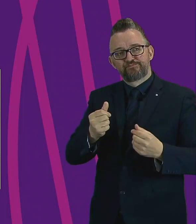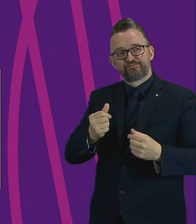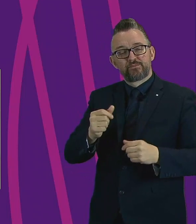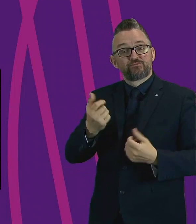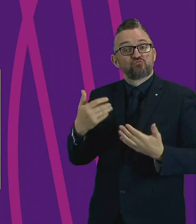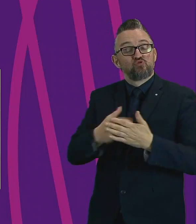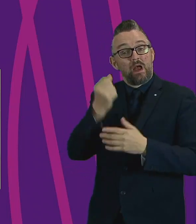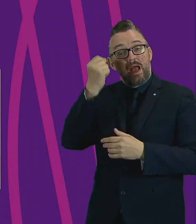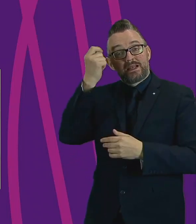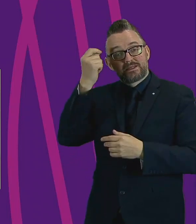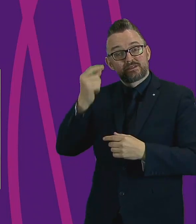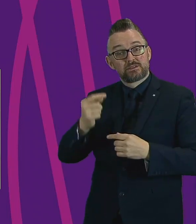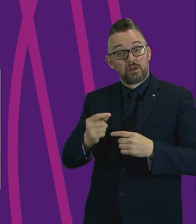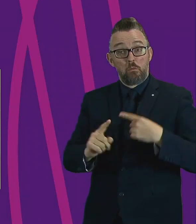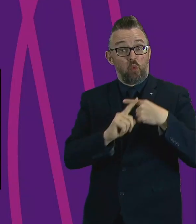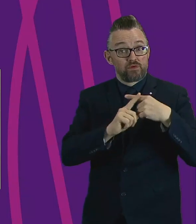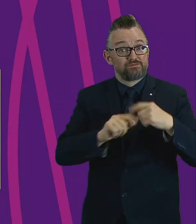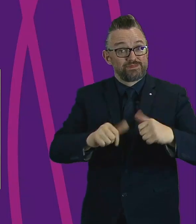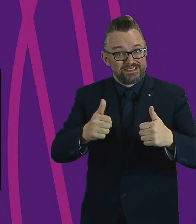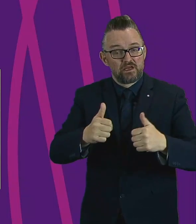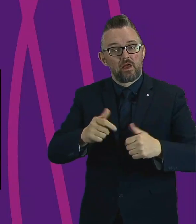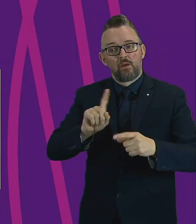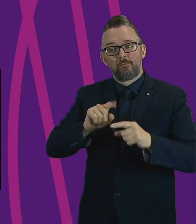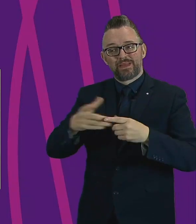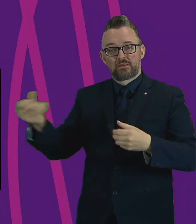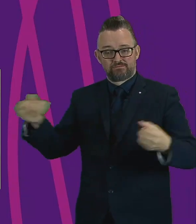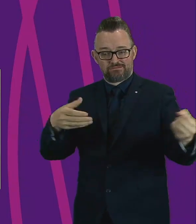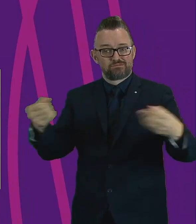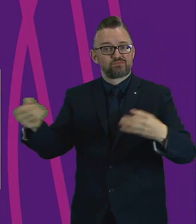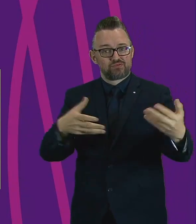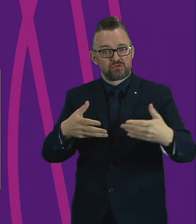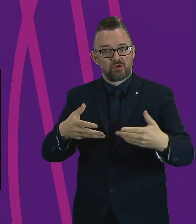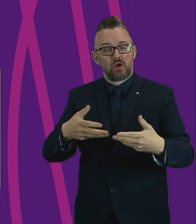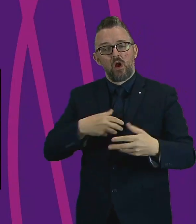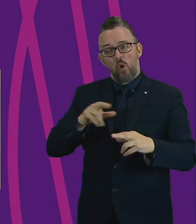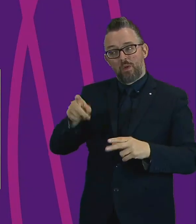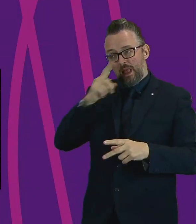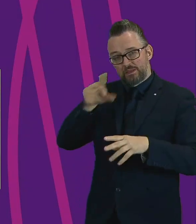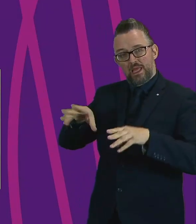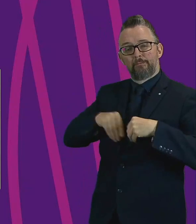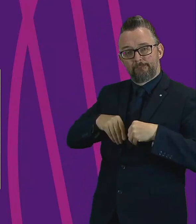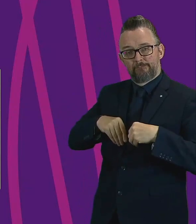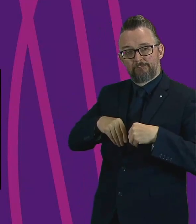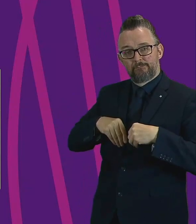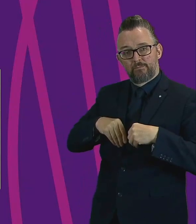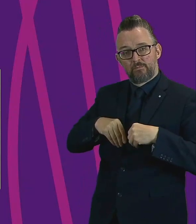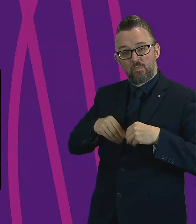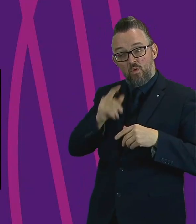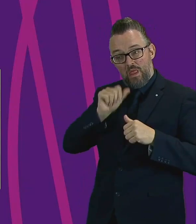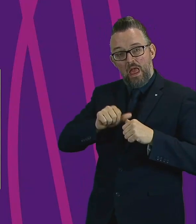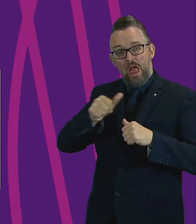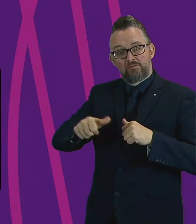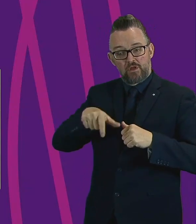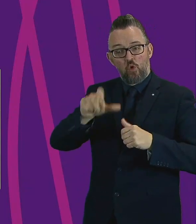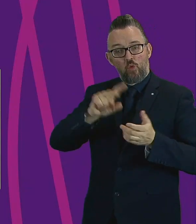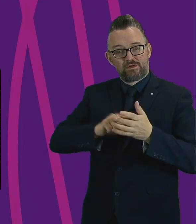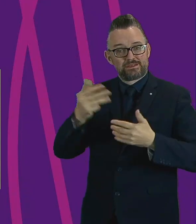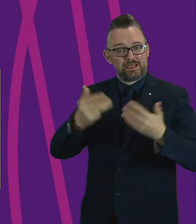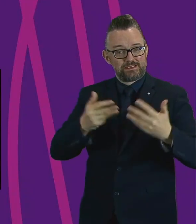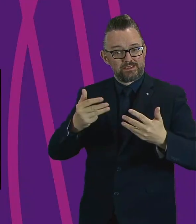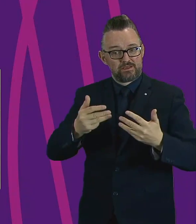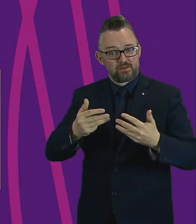which opposition parties have put forward and suggested to ministers, and that these will be taken forward as we emerge from the COVID-19 outbreak, and I